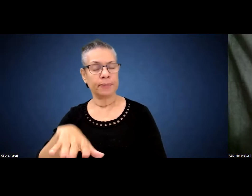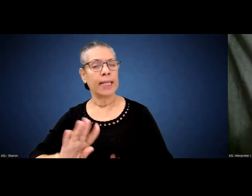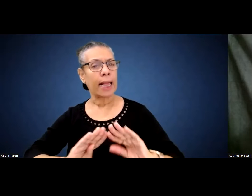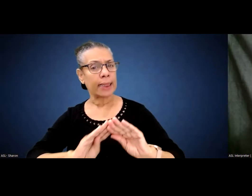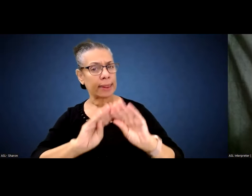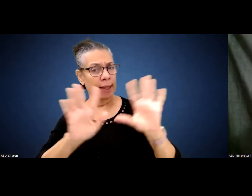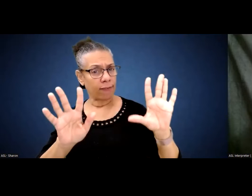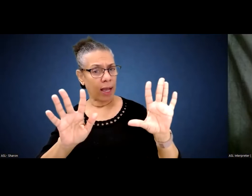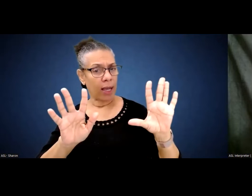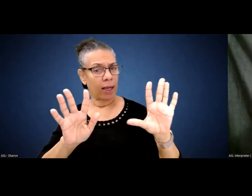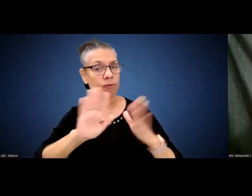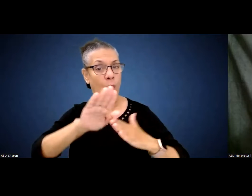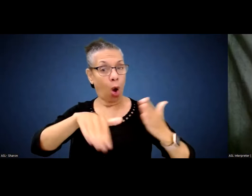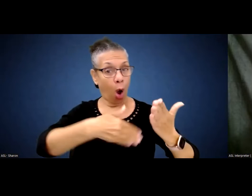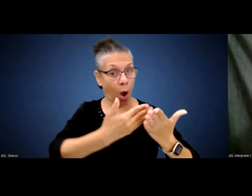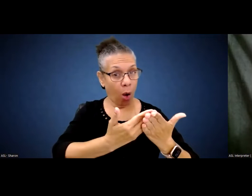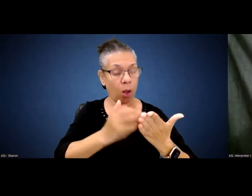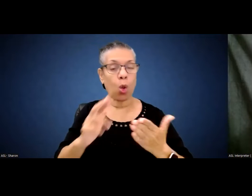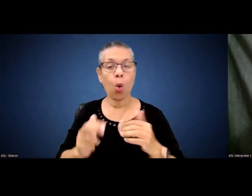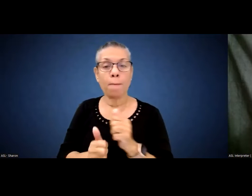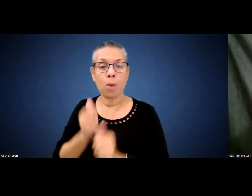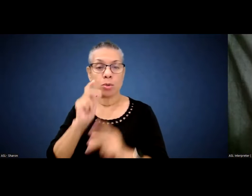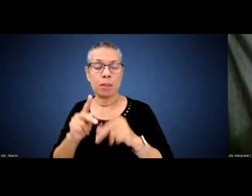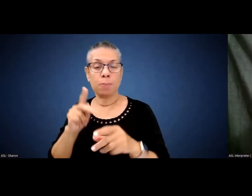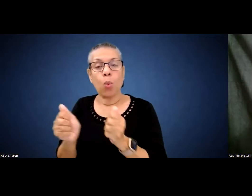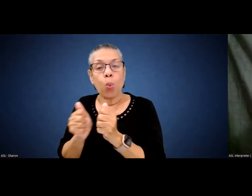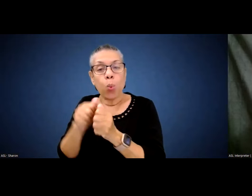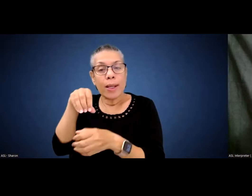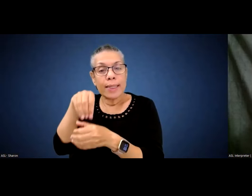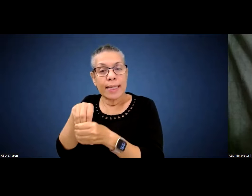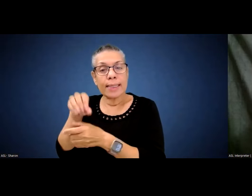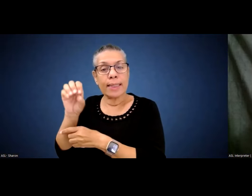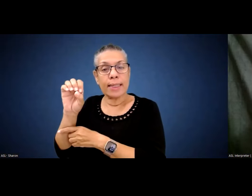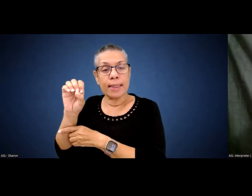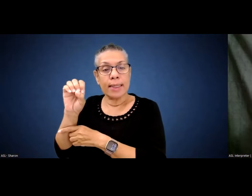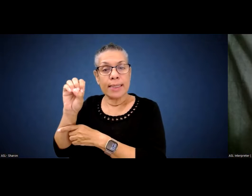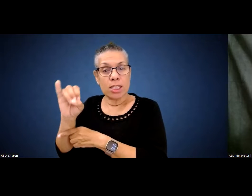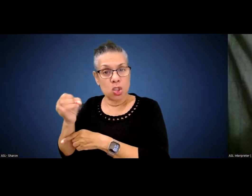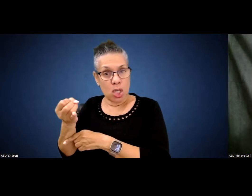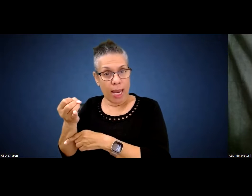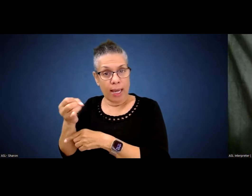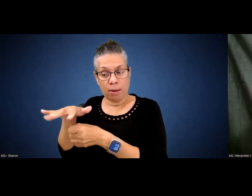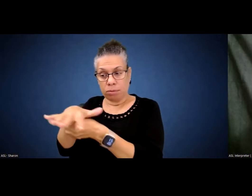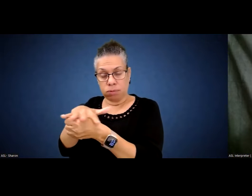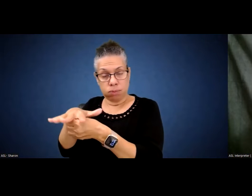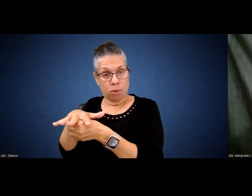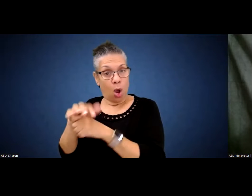all or most residents within an EJ Block group are low income?